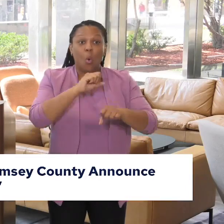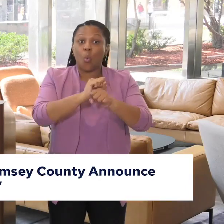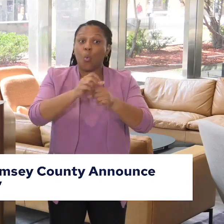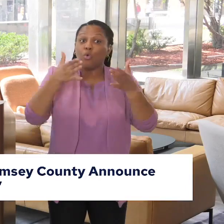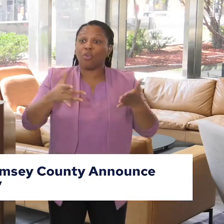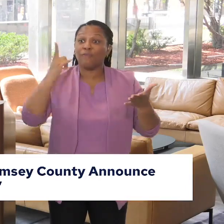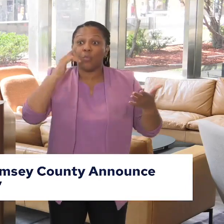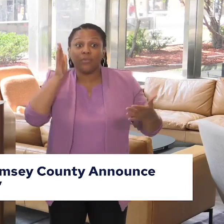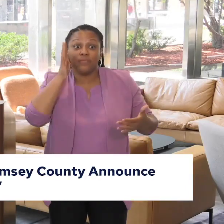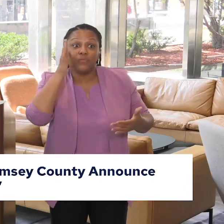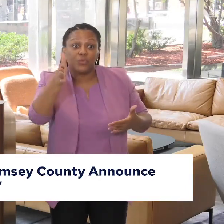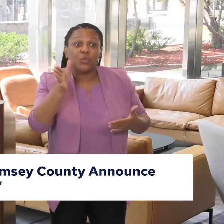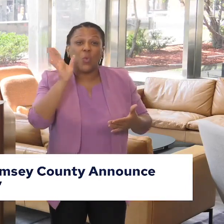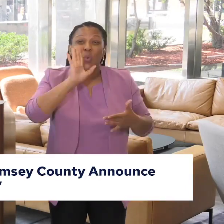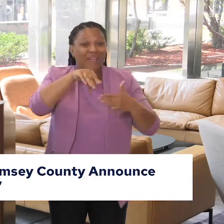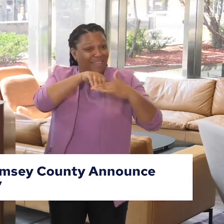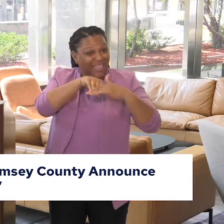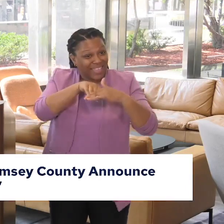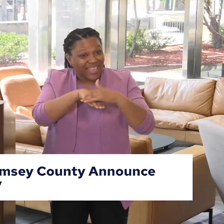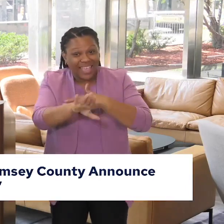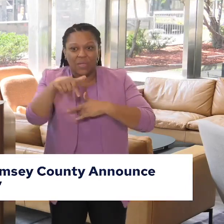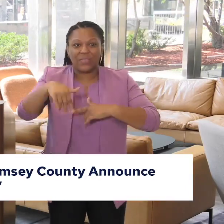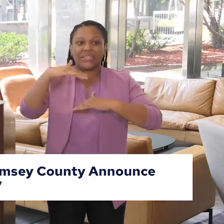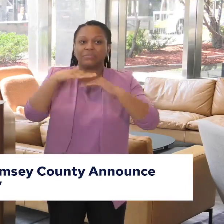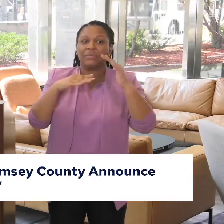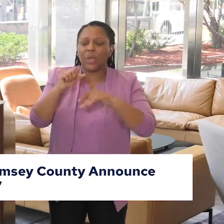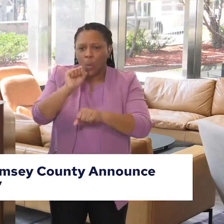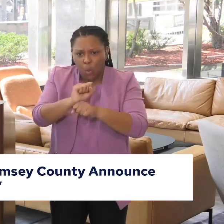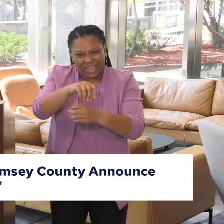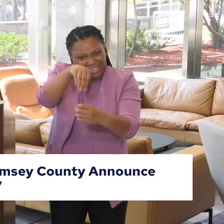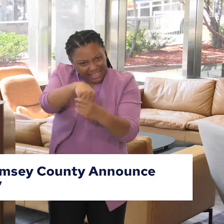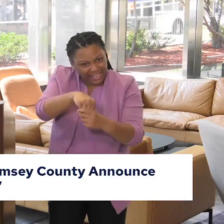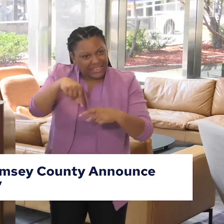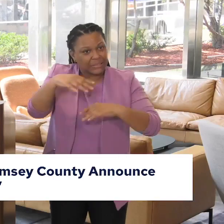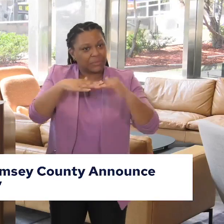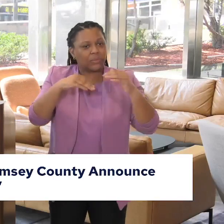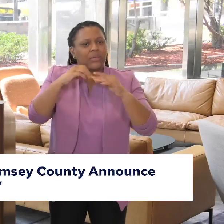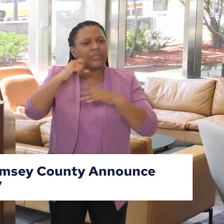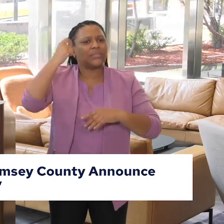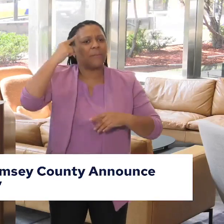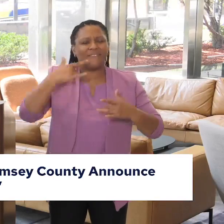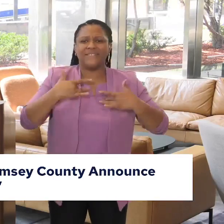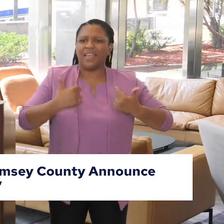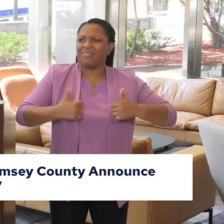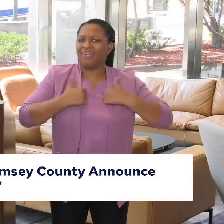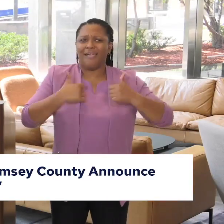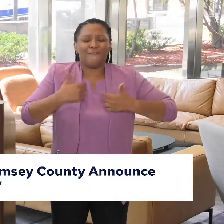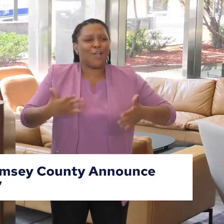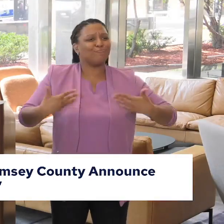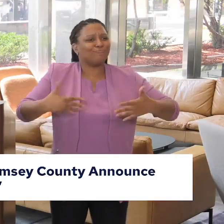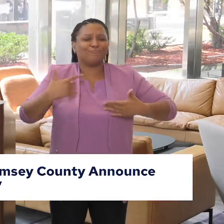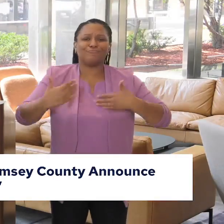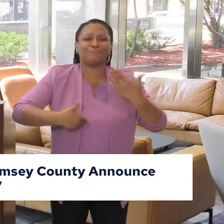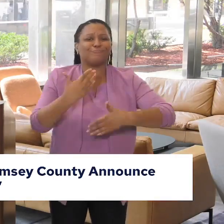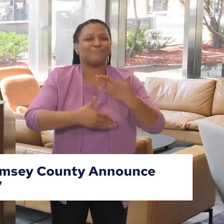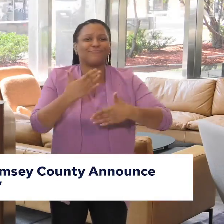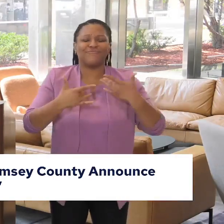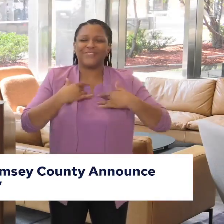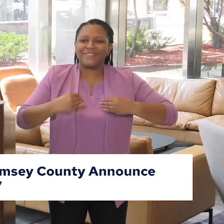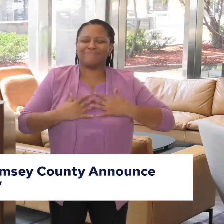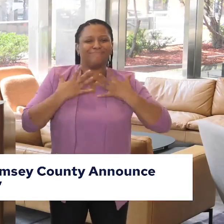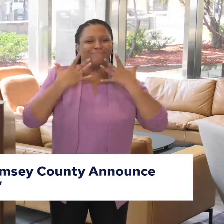these buildings to keep St. Paul vibrant, to keep St. Paul as a community that's strong and thriving, and a community